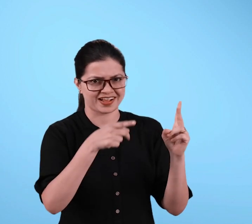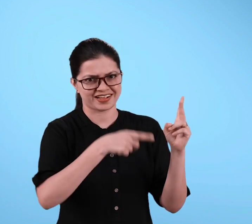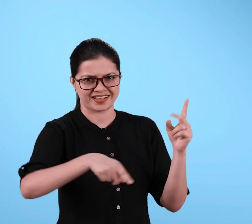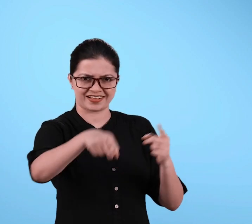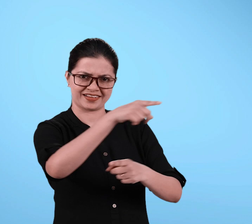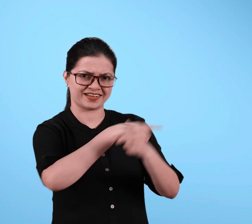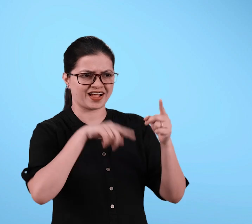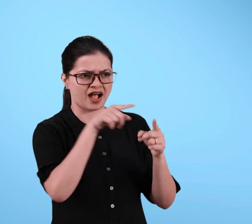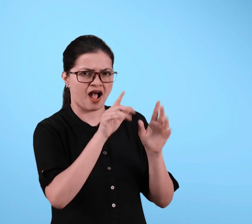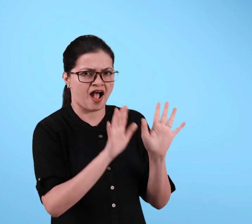fabric